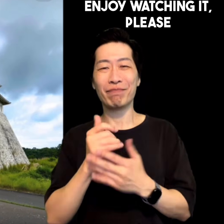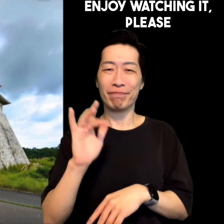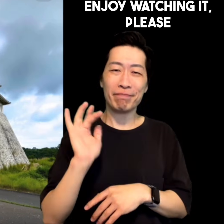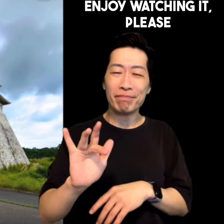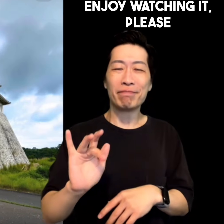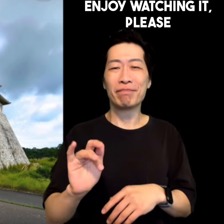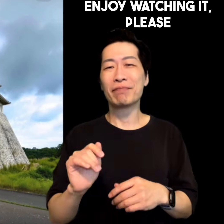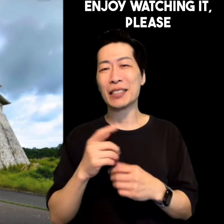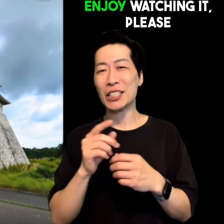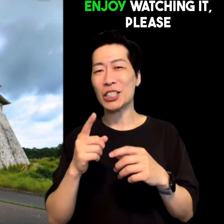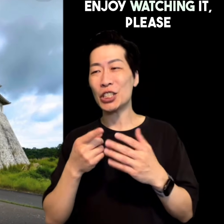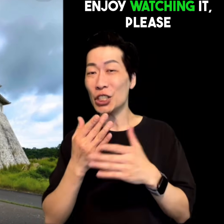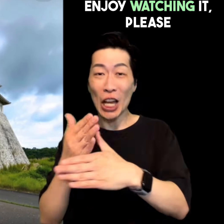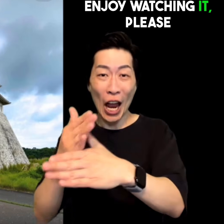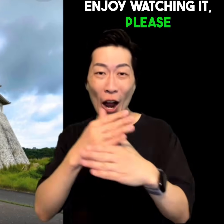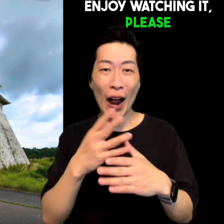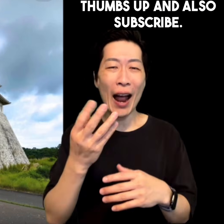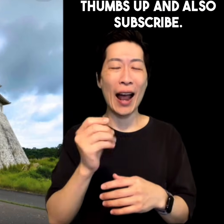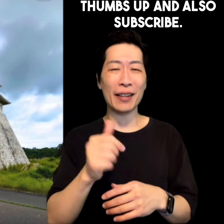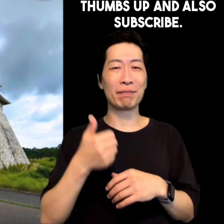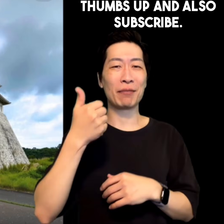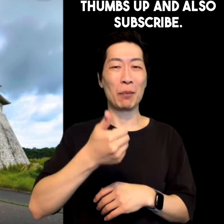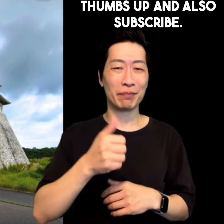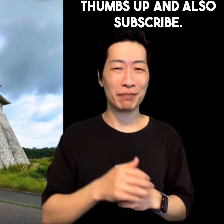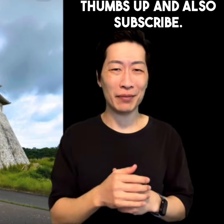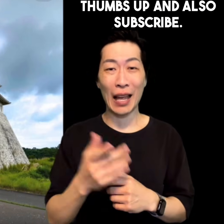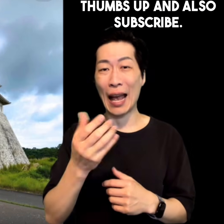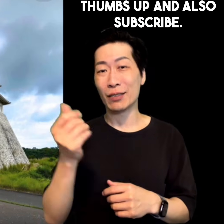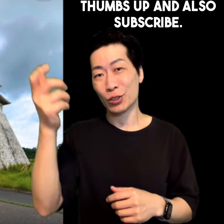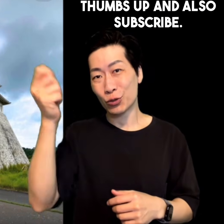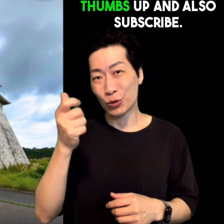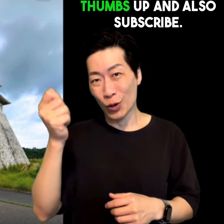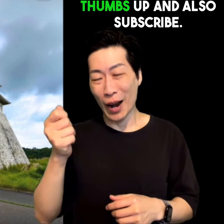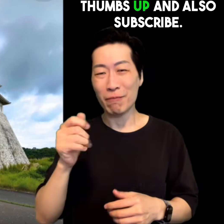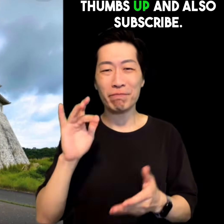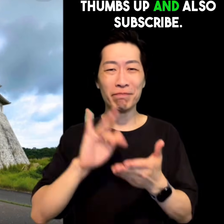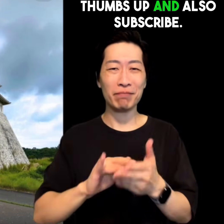and if you really did enjoy watching it, please click share